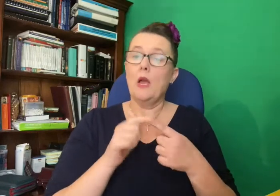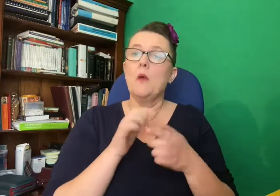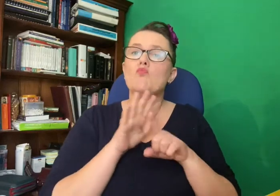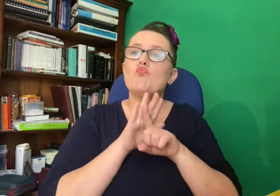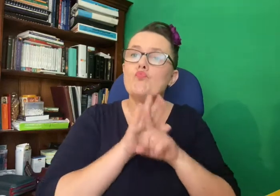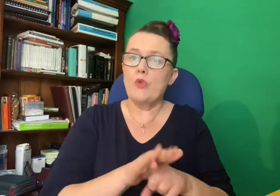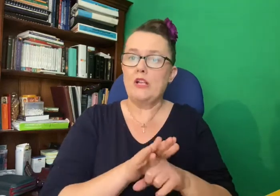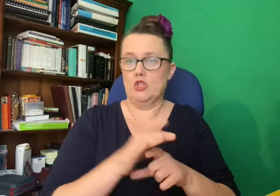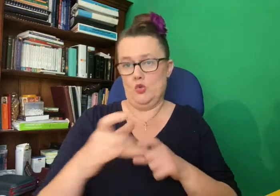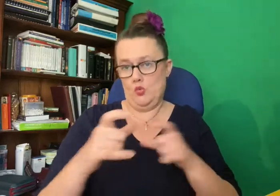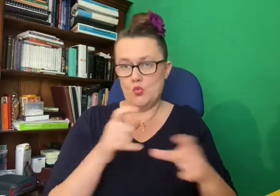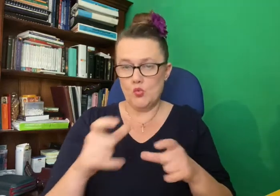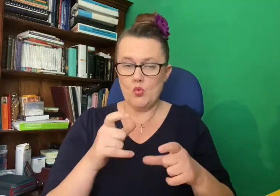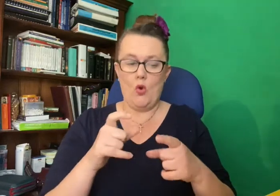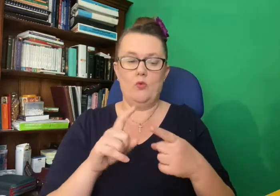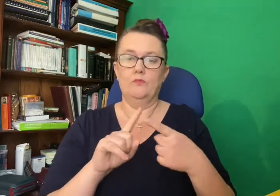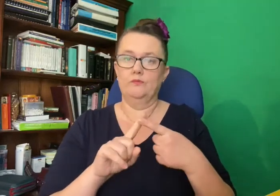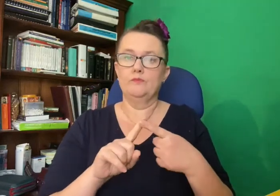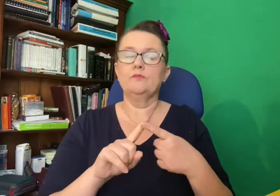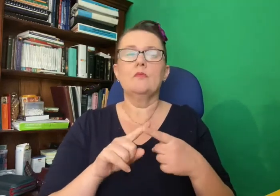So number one is pressure control.